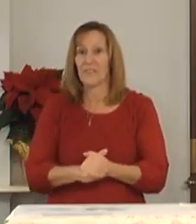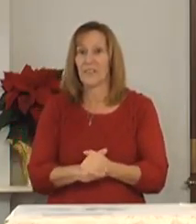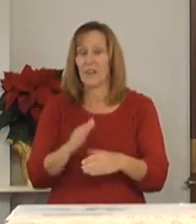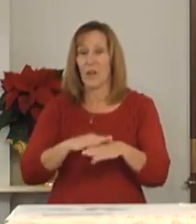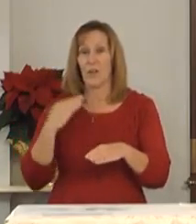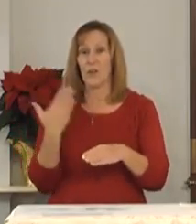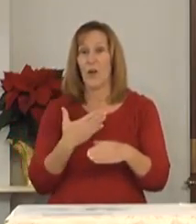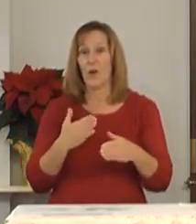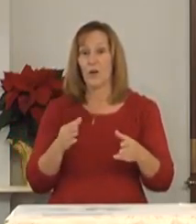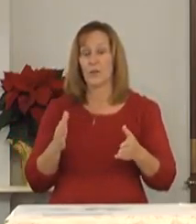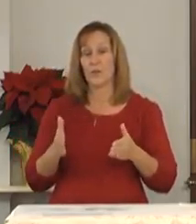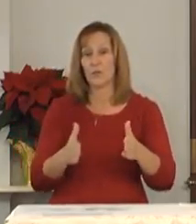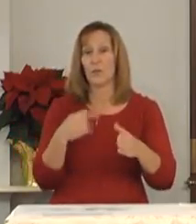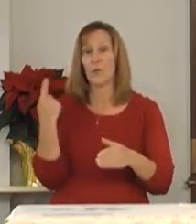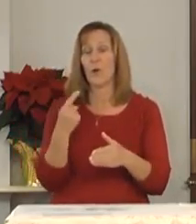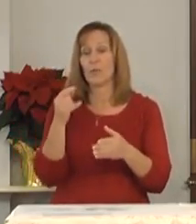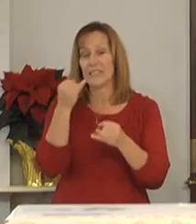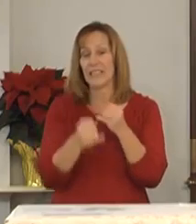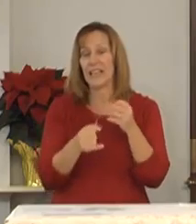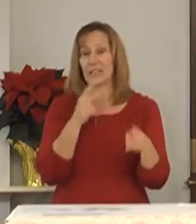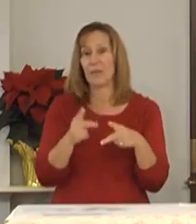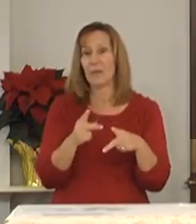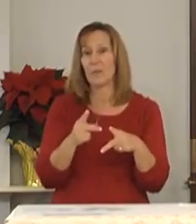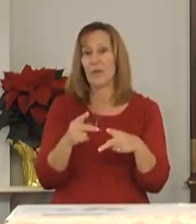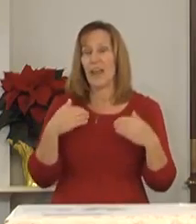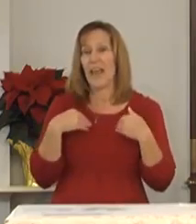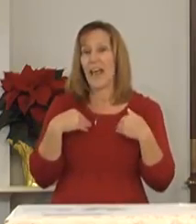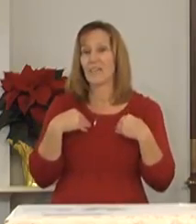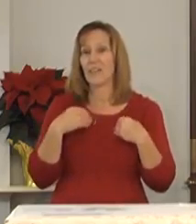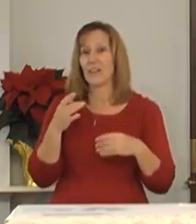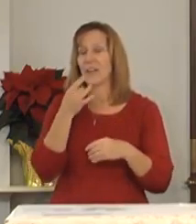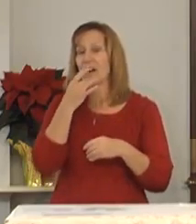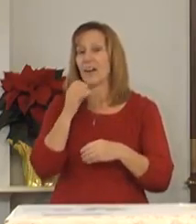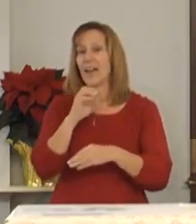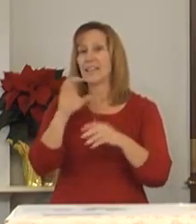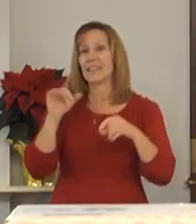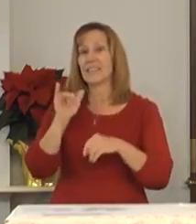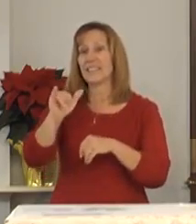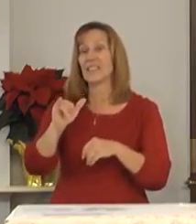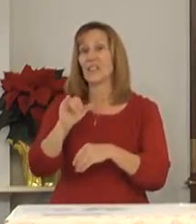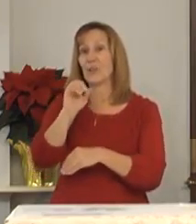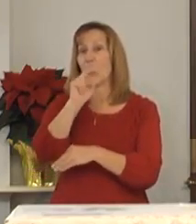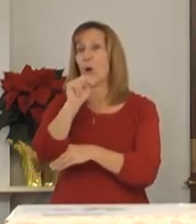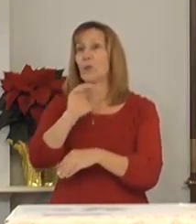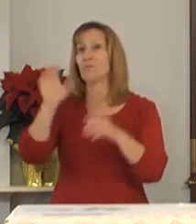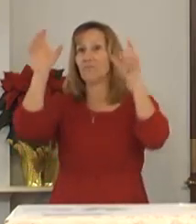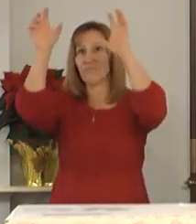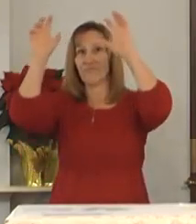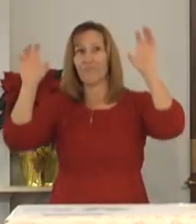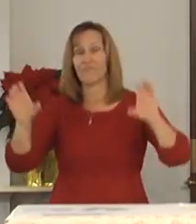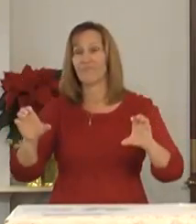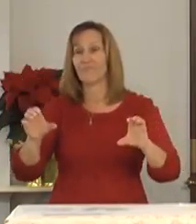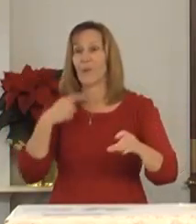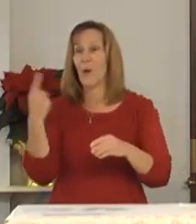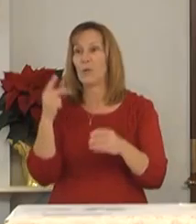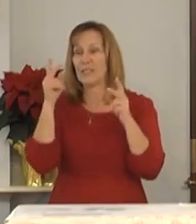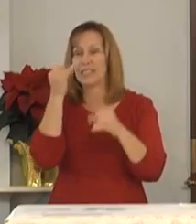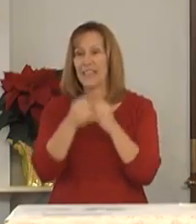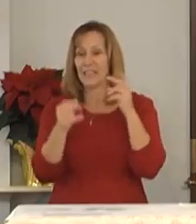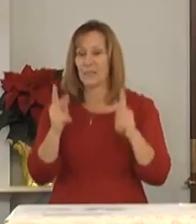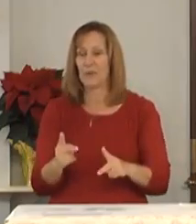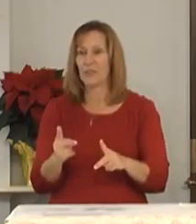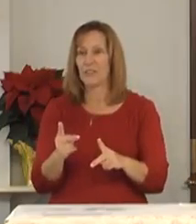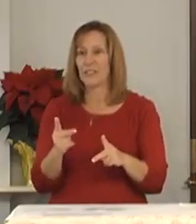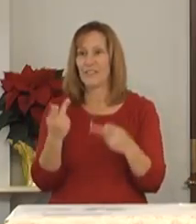On our block, we're always the last ones up with our Christmas lights, and we're always the last ones down. And I